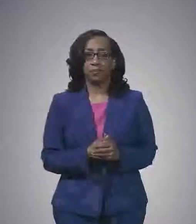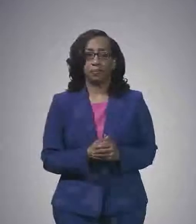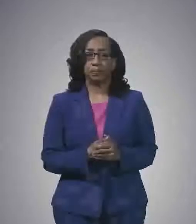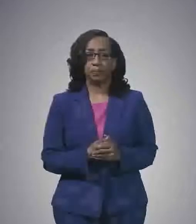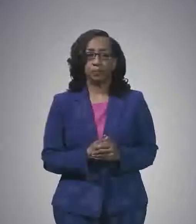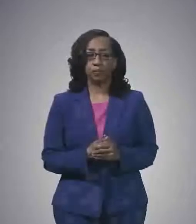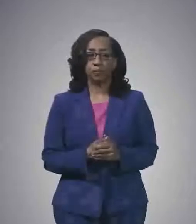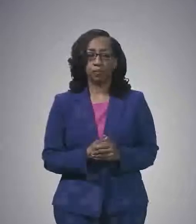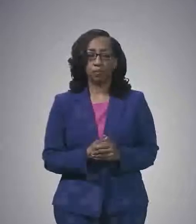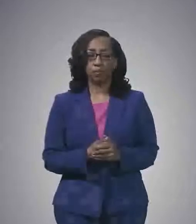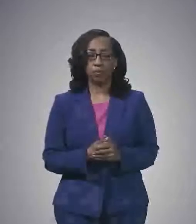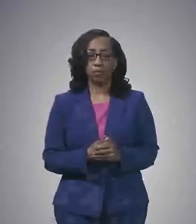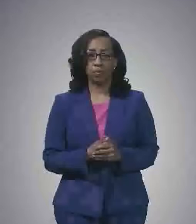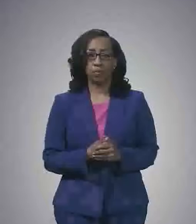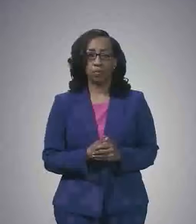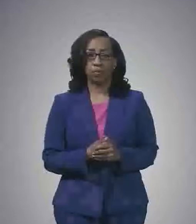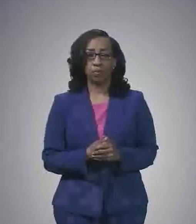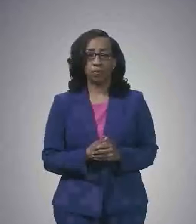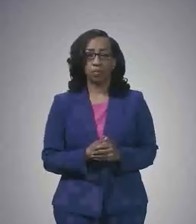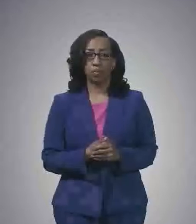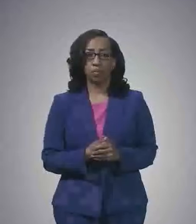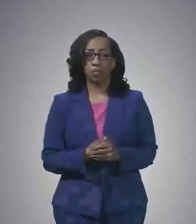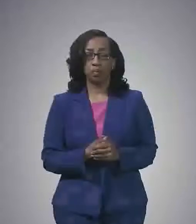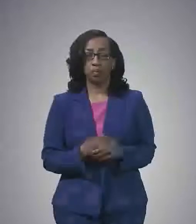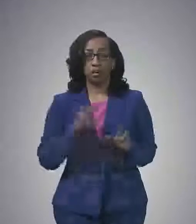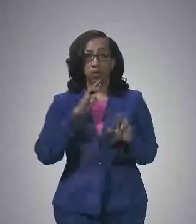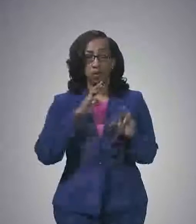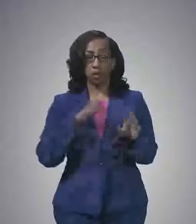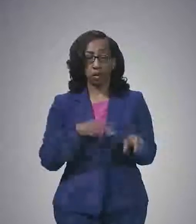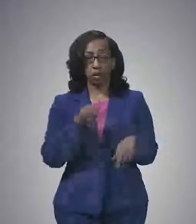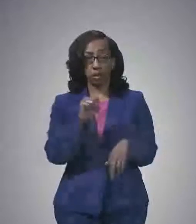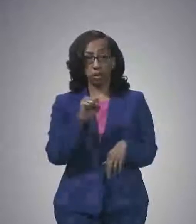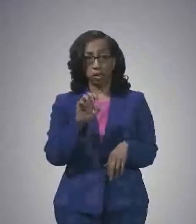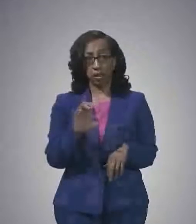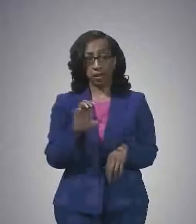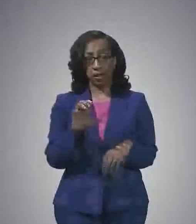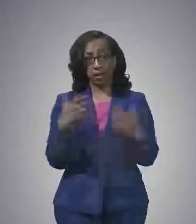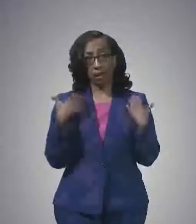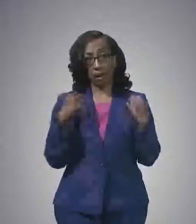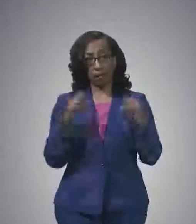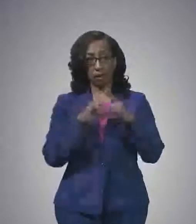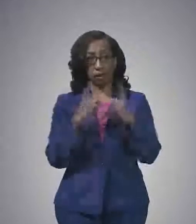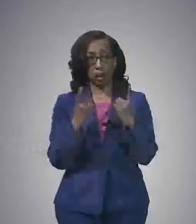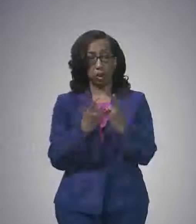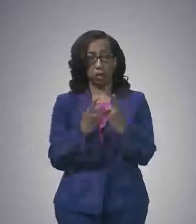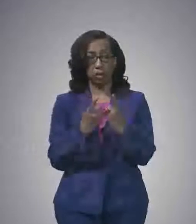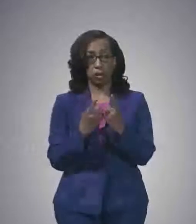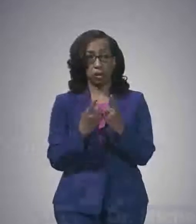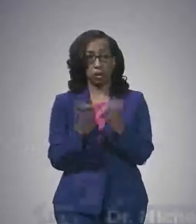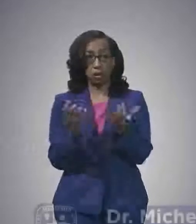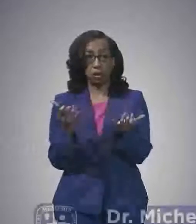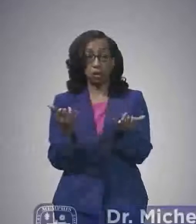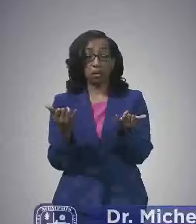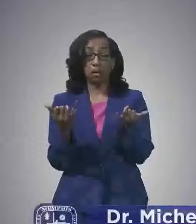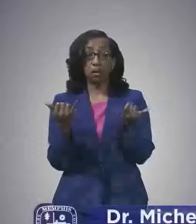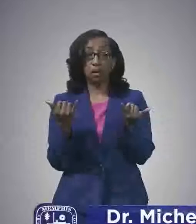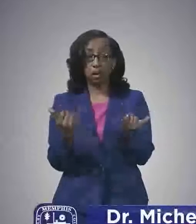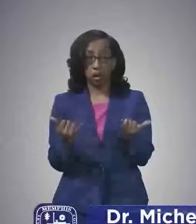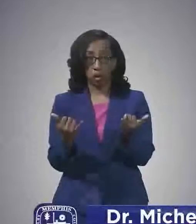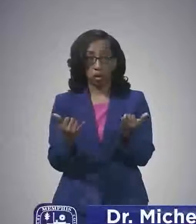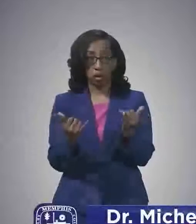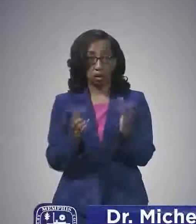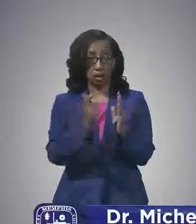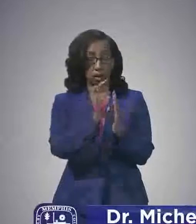So the reaction of the Shelby County Health Department would be this. Currently, the law